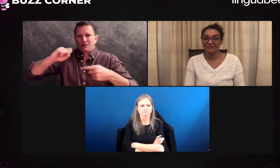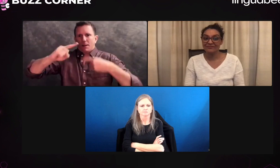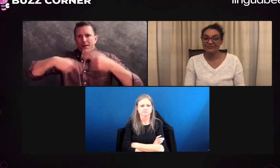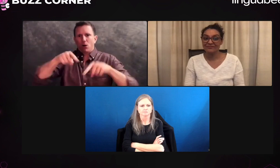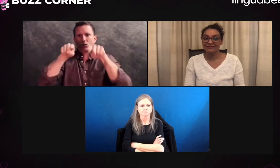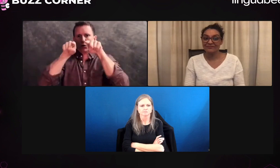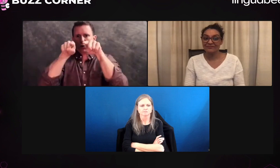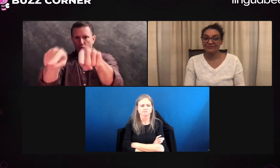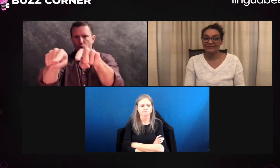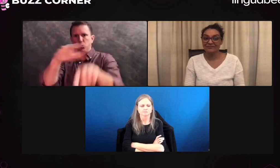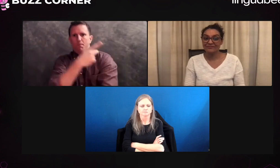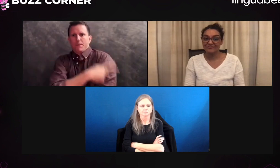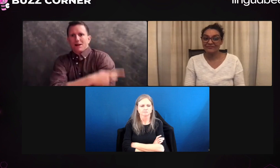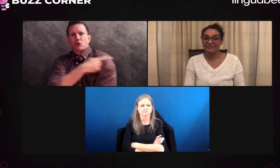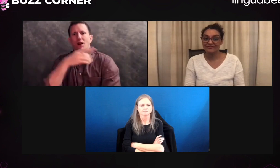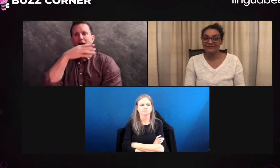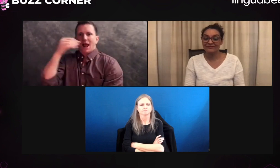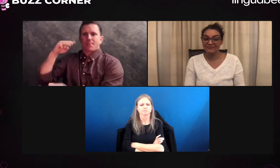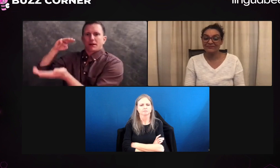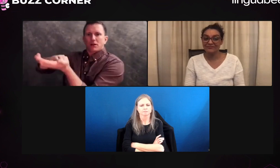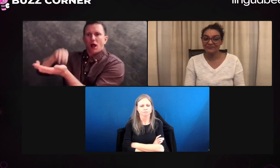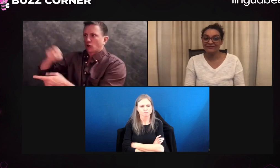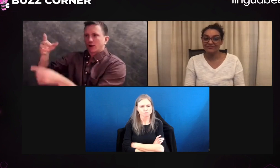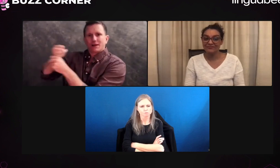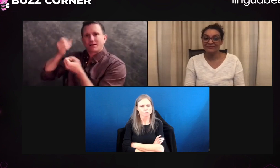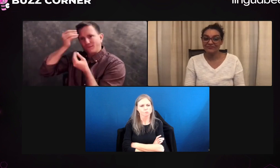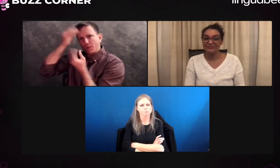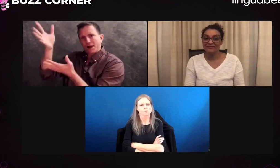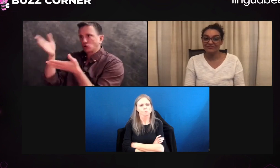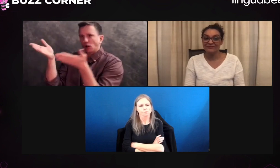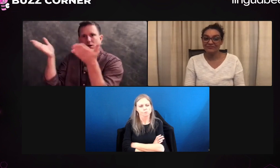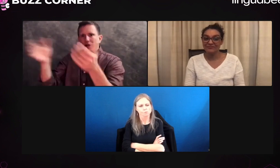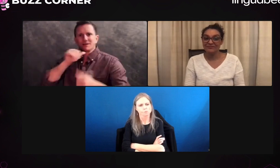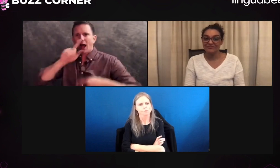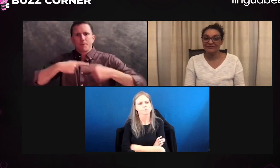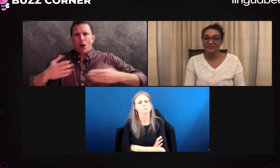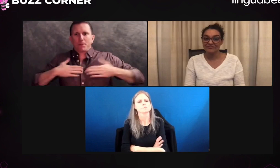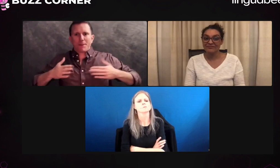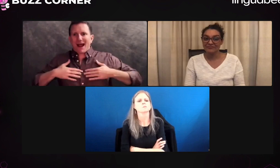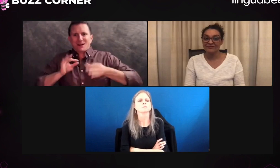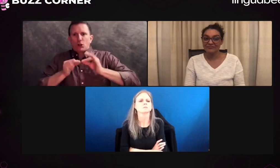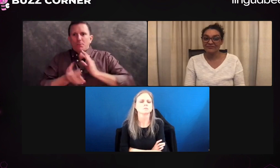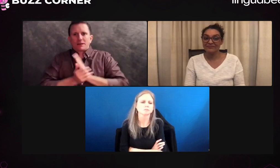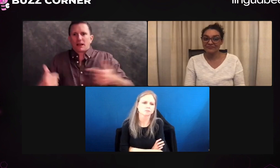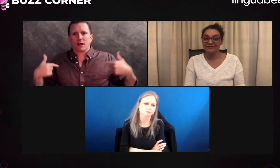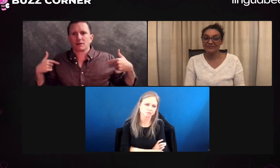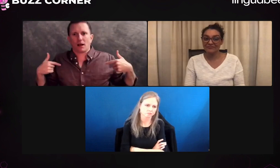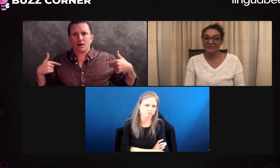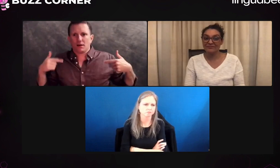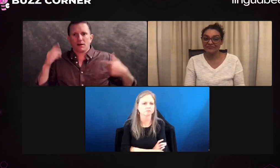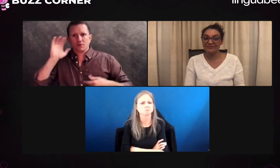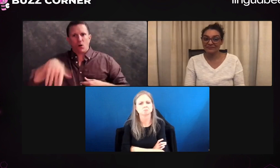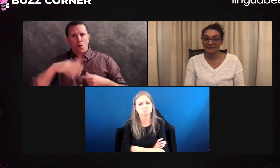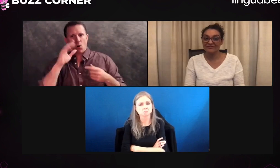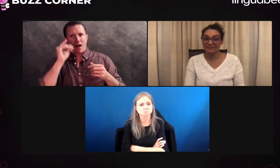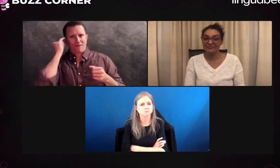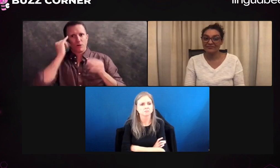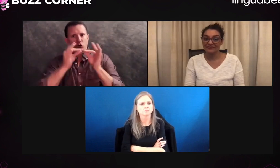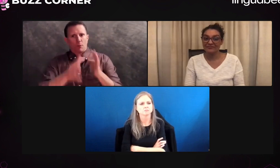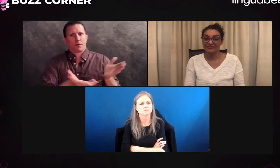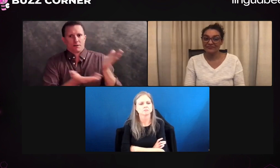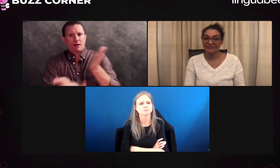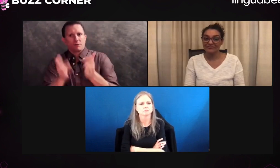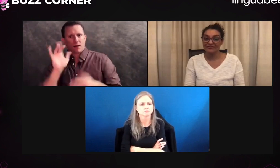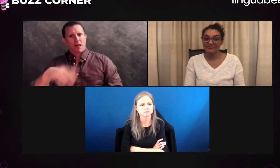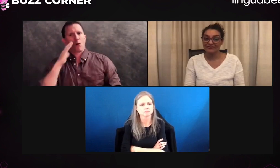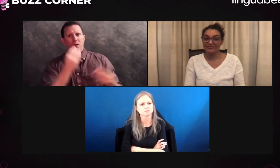the end and we have a correct transcript, that's what it's about. It's about you as the patient and the doctor getting the correct information. It is not about me as the interpreter